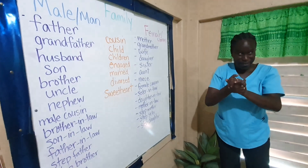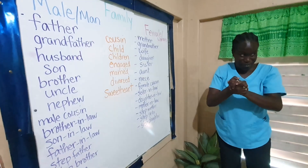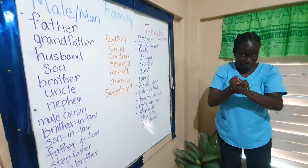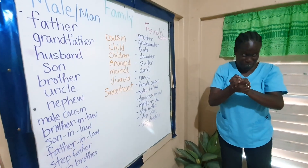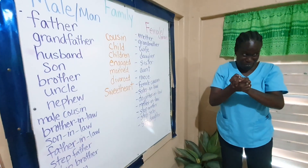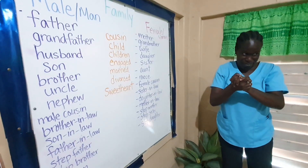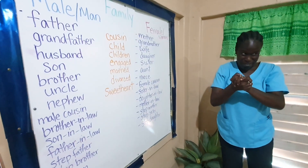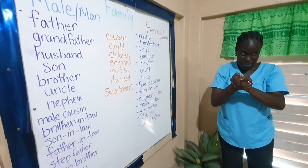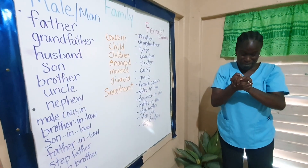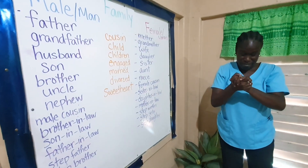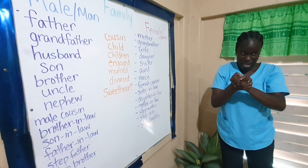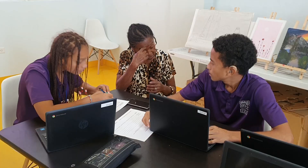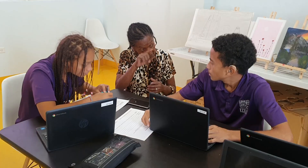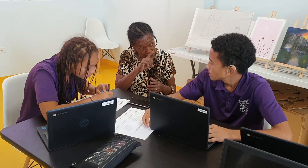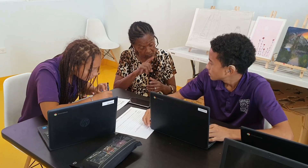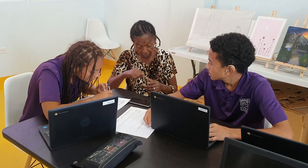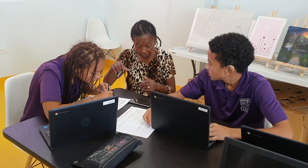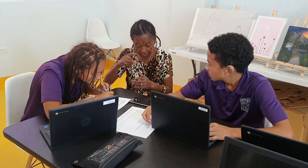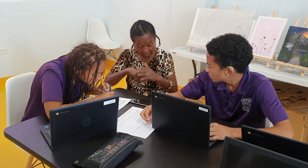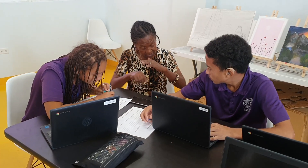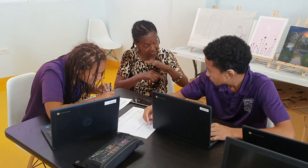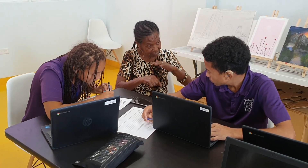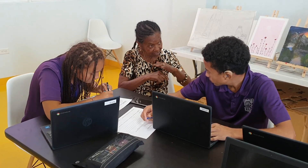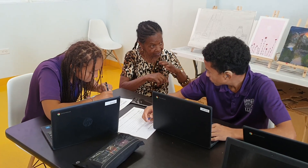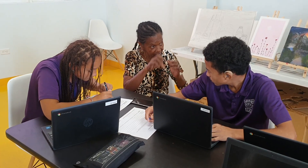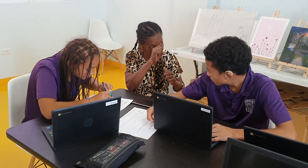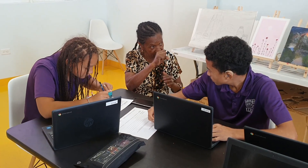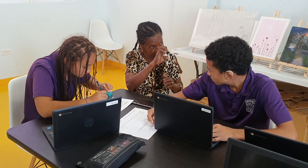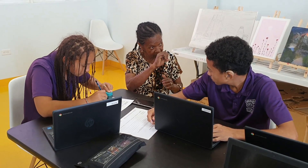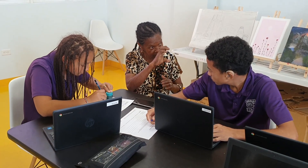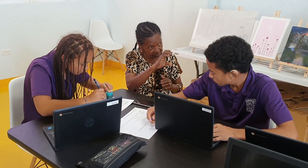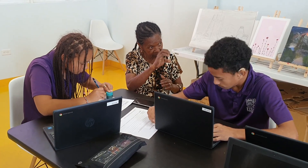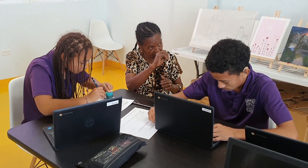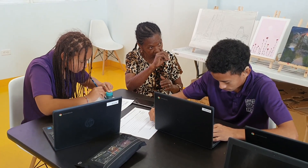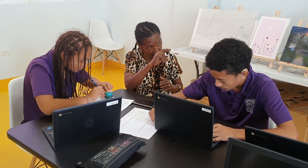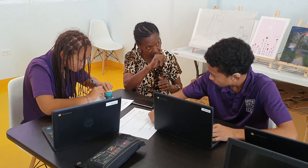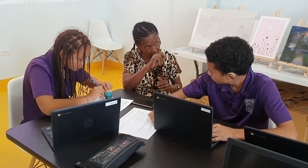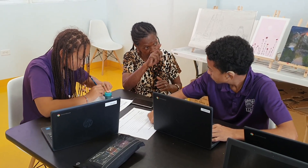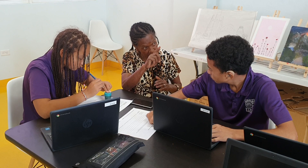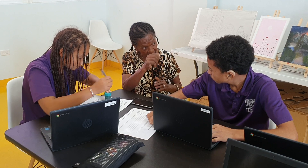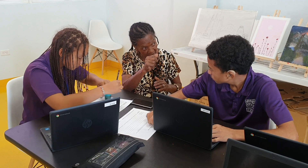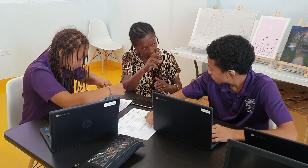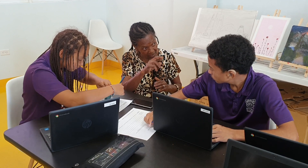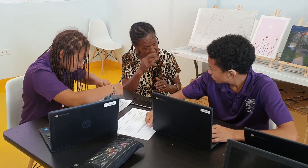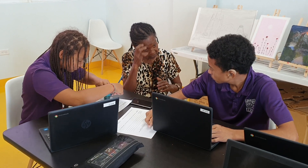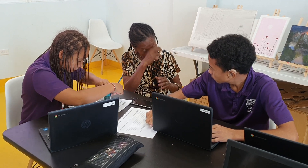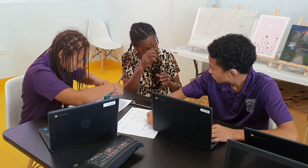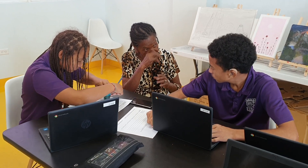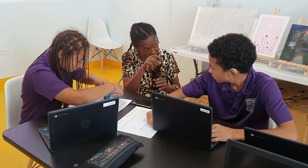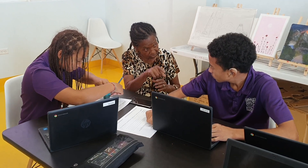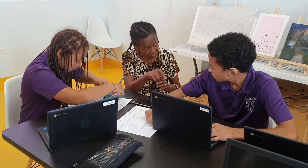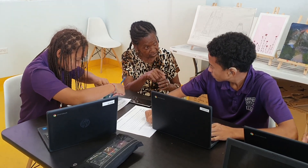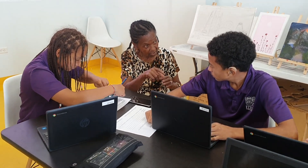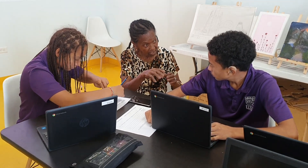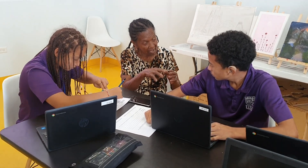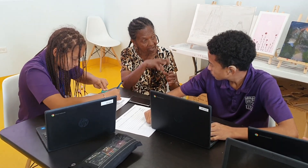of interpreters, people with that sort of qualification. And it's almost like a chicken and an egg, because we have some people